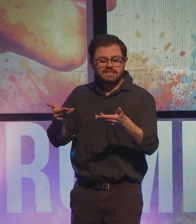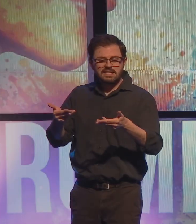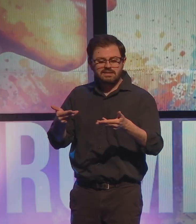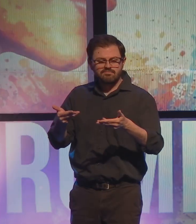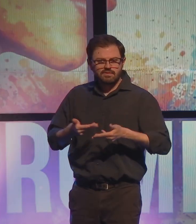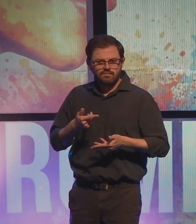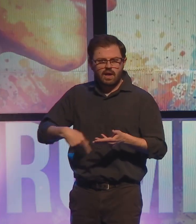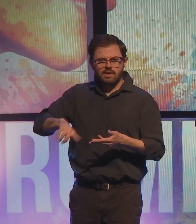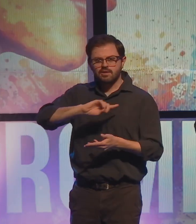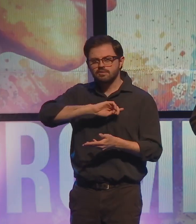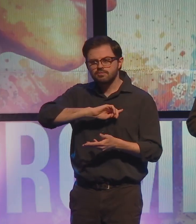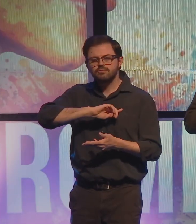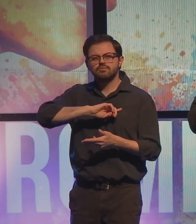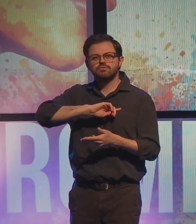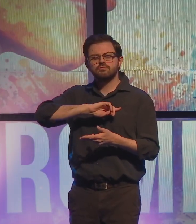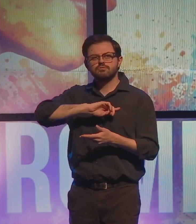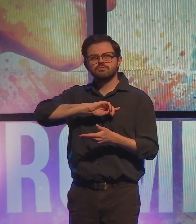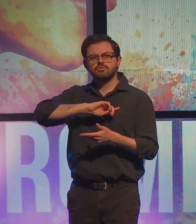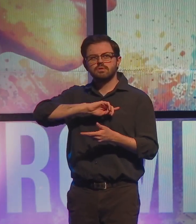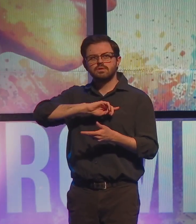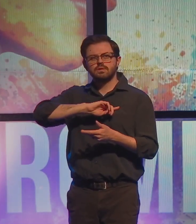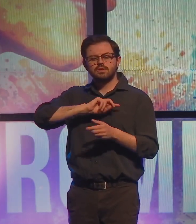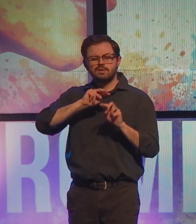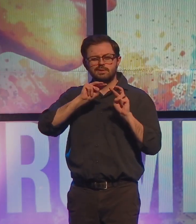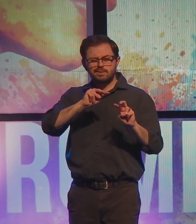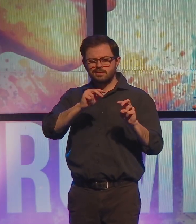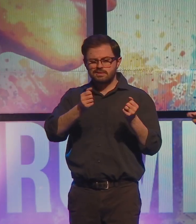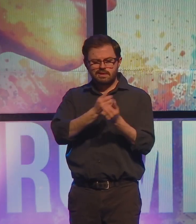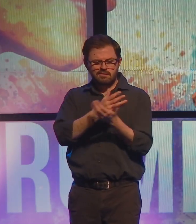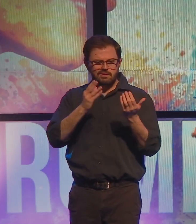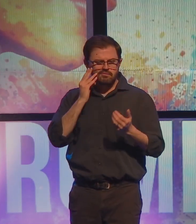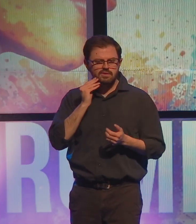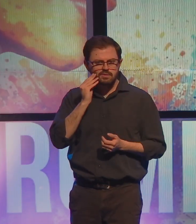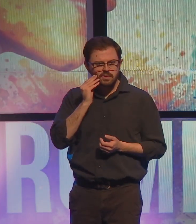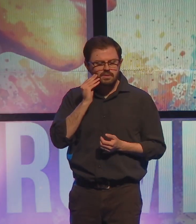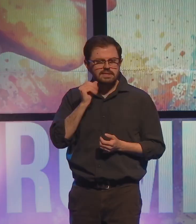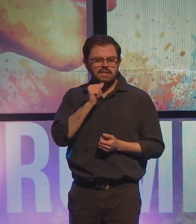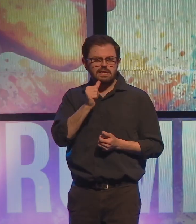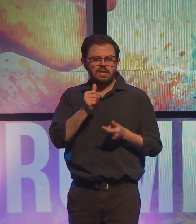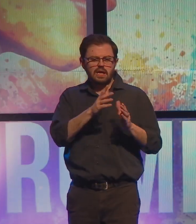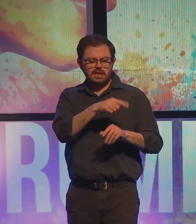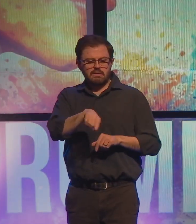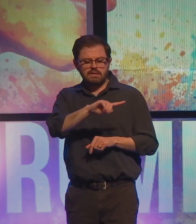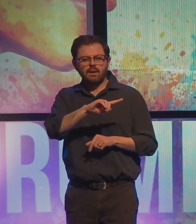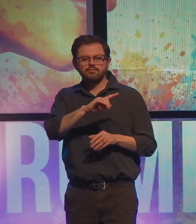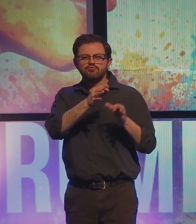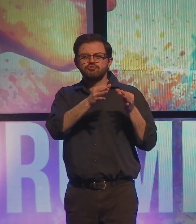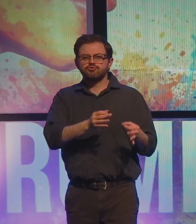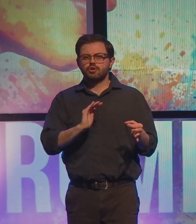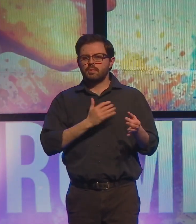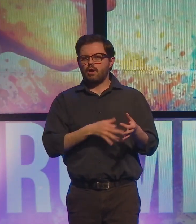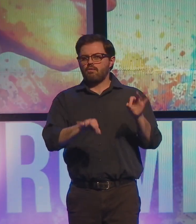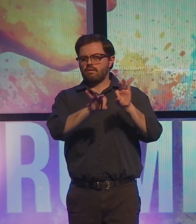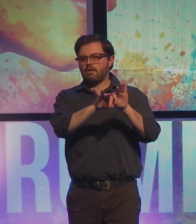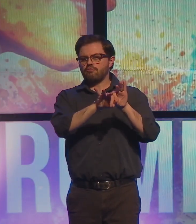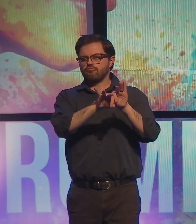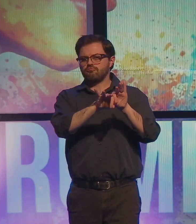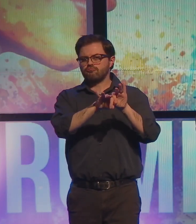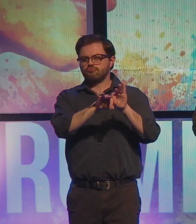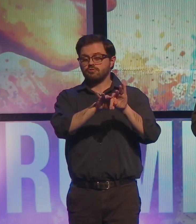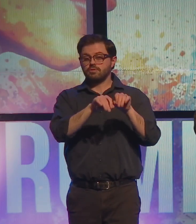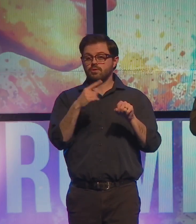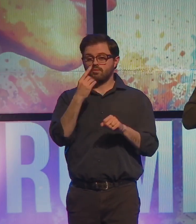things that we have experienced not to determine our value. And what we see in one really beautiful story